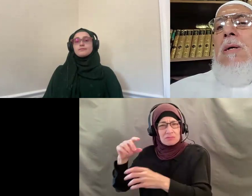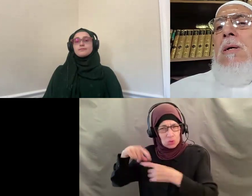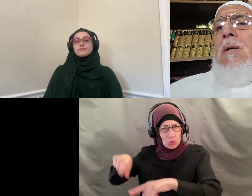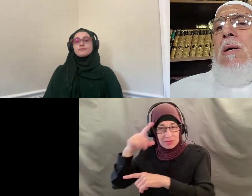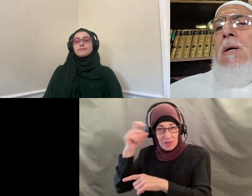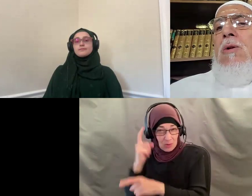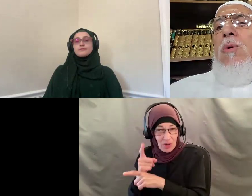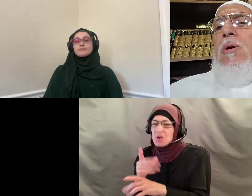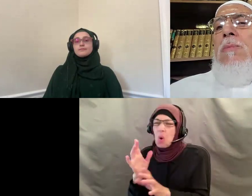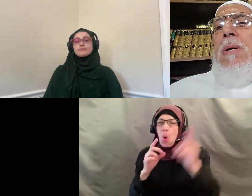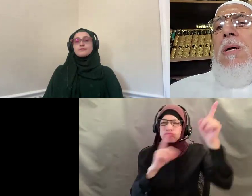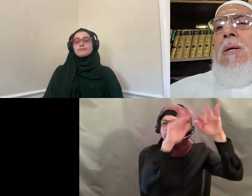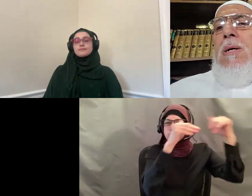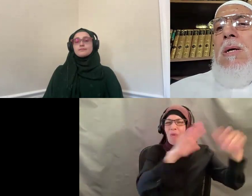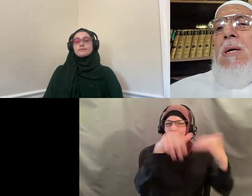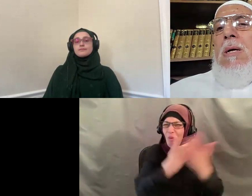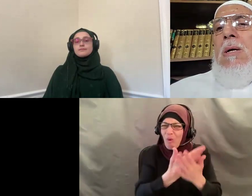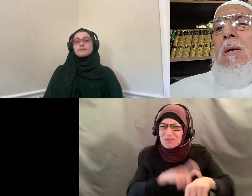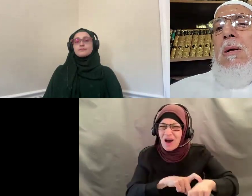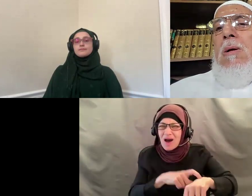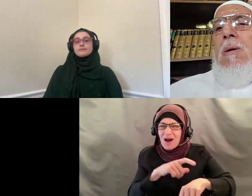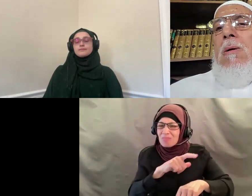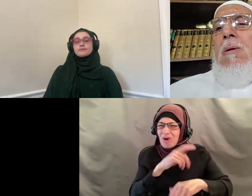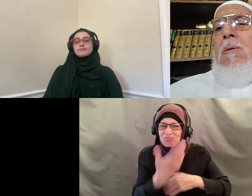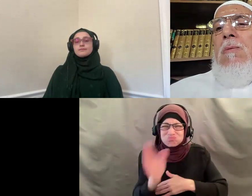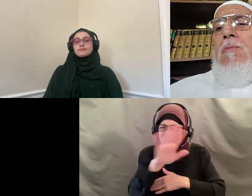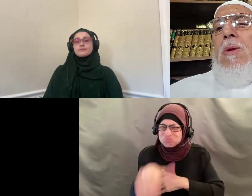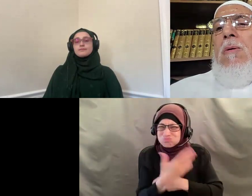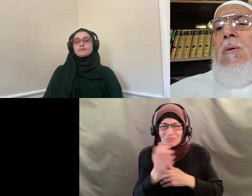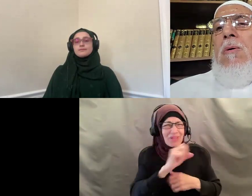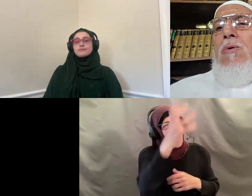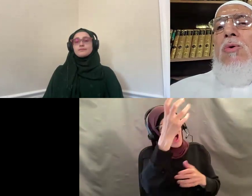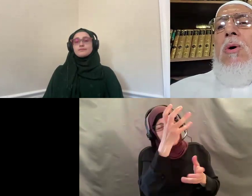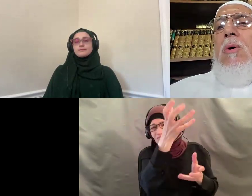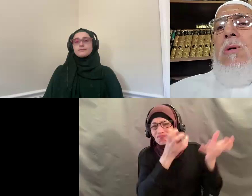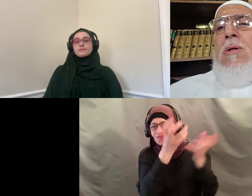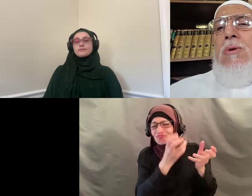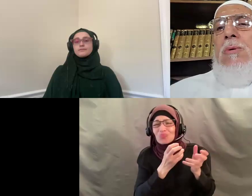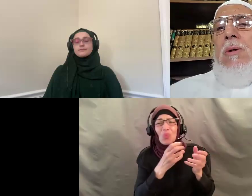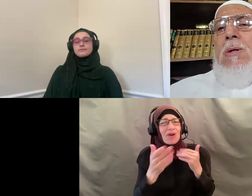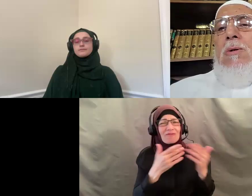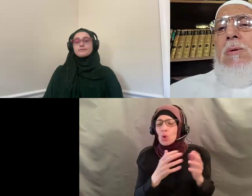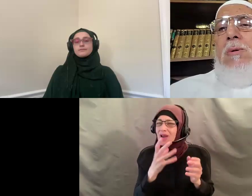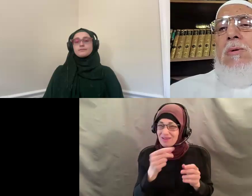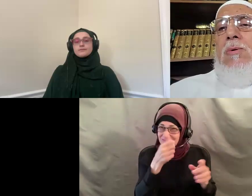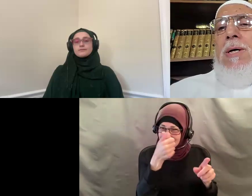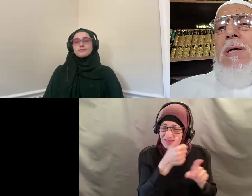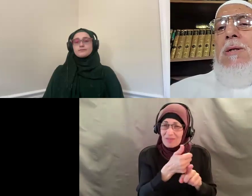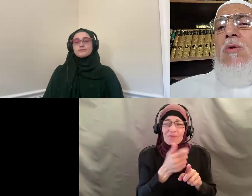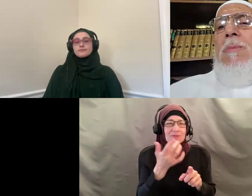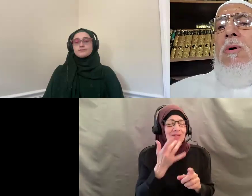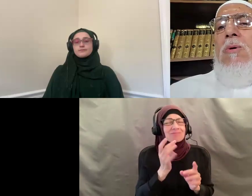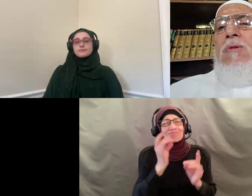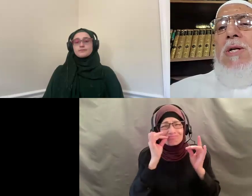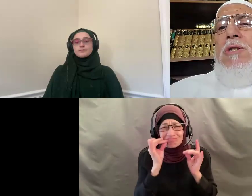and it will not be uh, too old to eat.